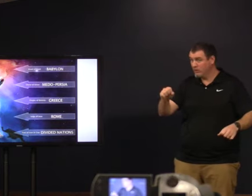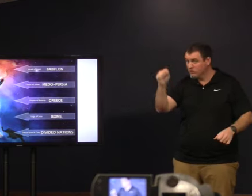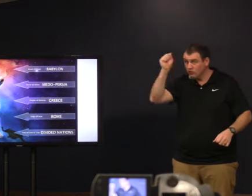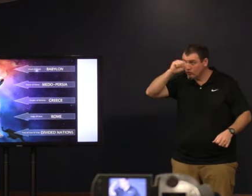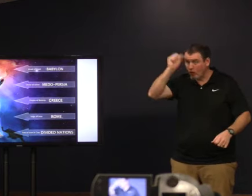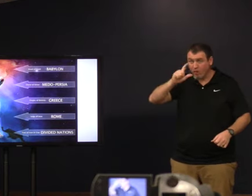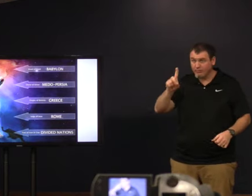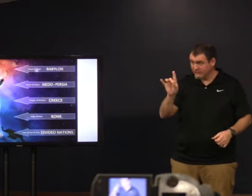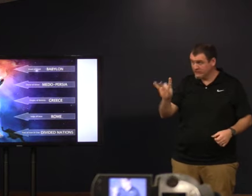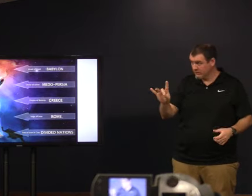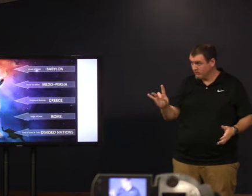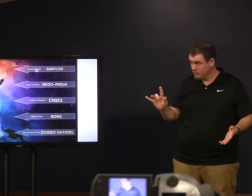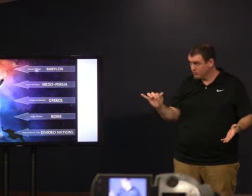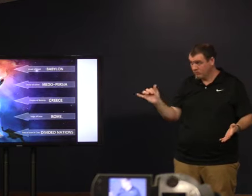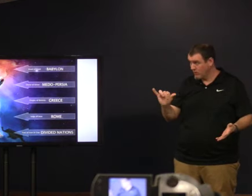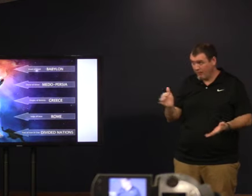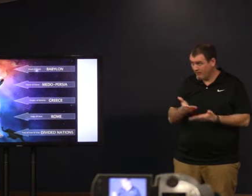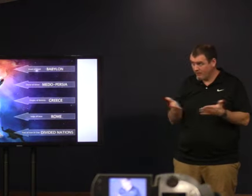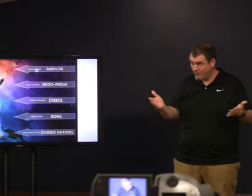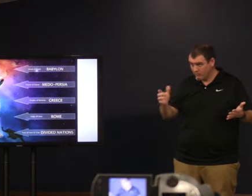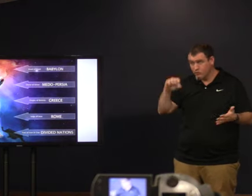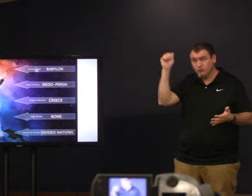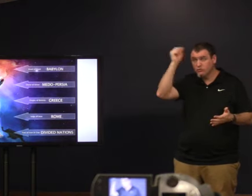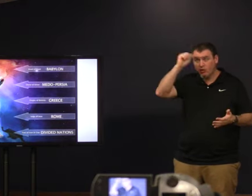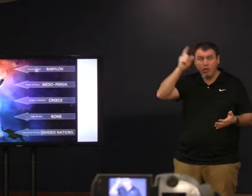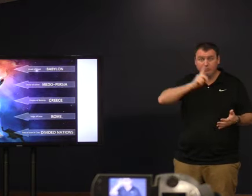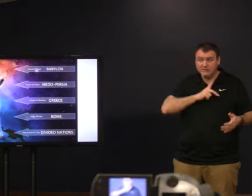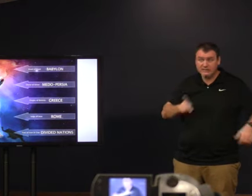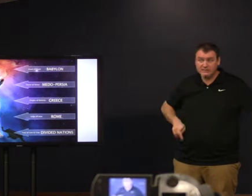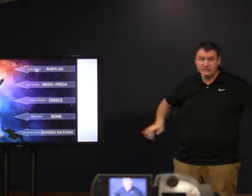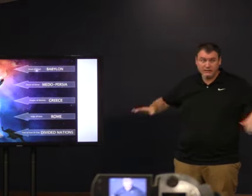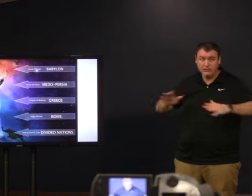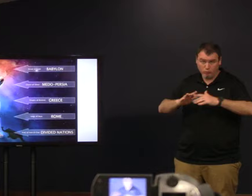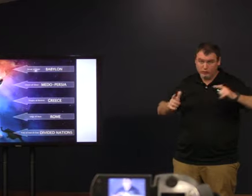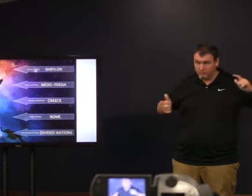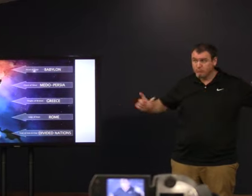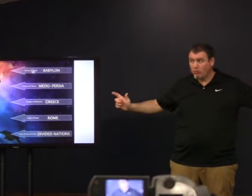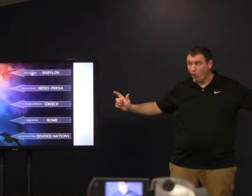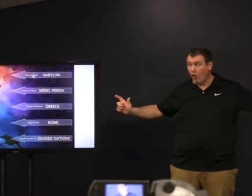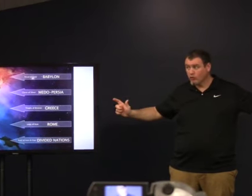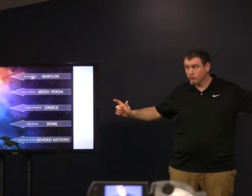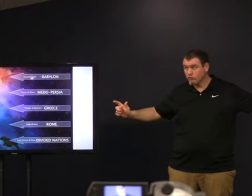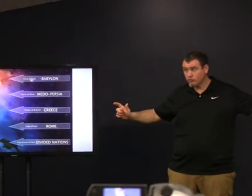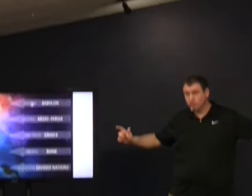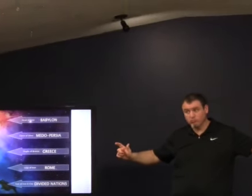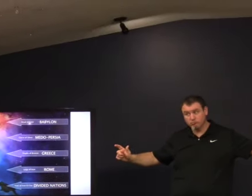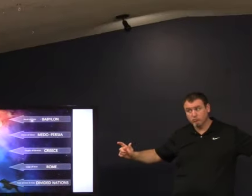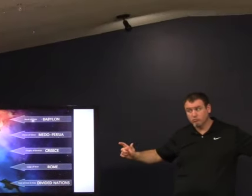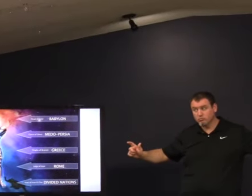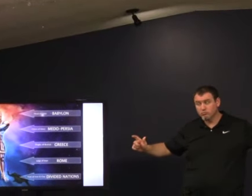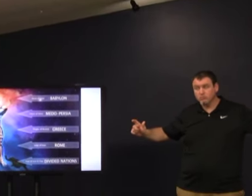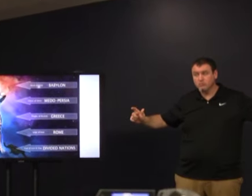grab as much as land as they could and conquer as many people as they could. Solomon did the same